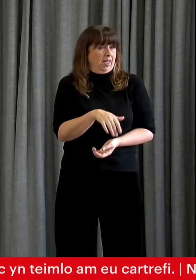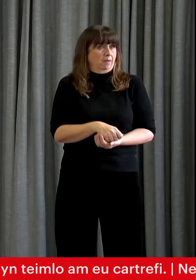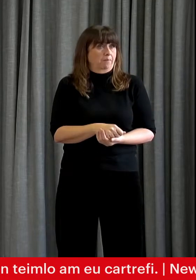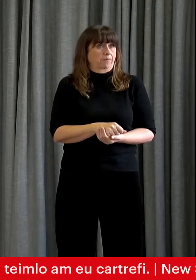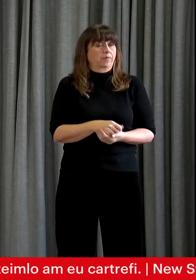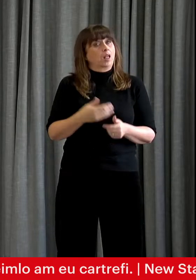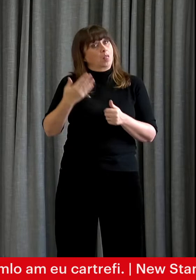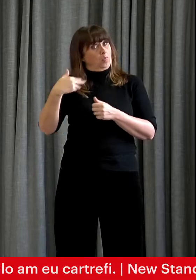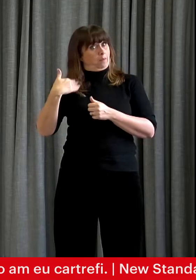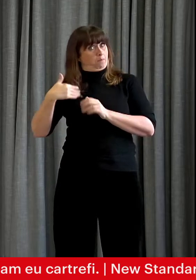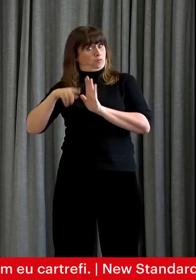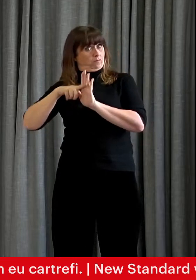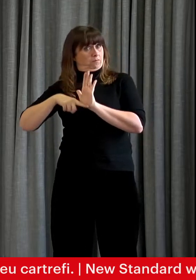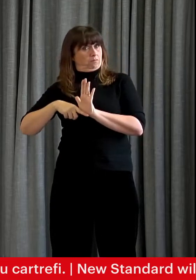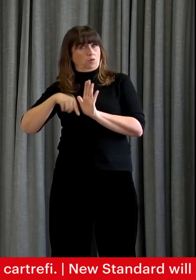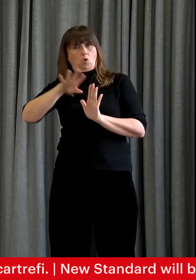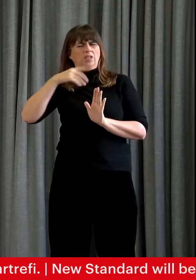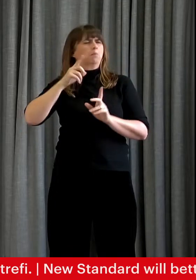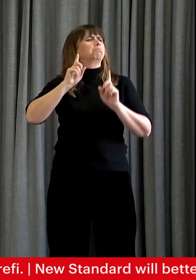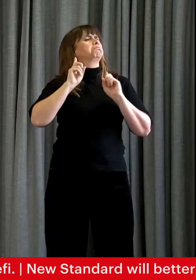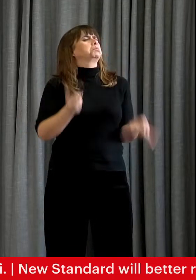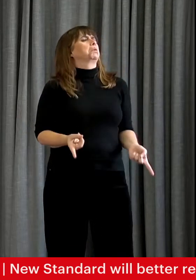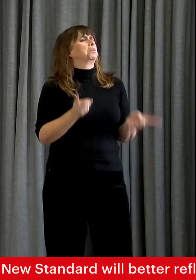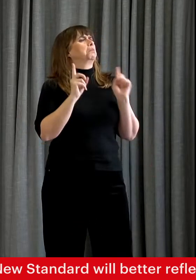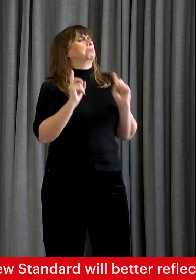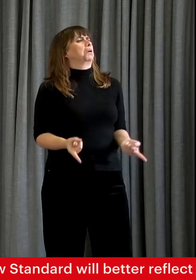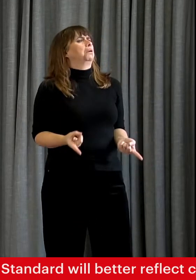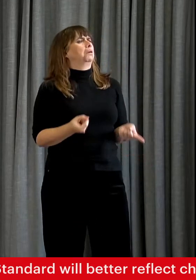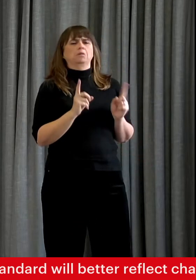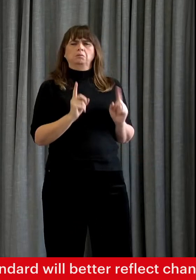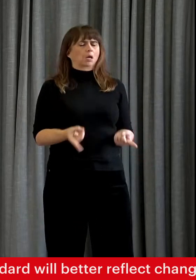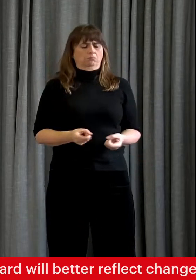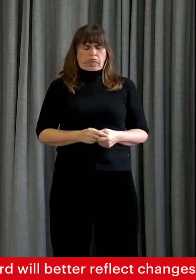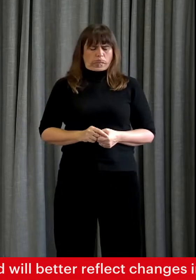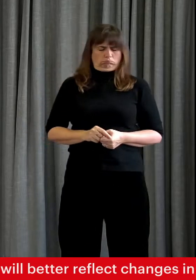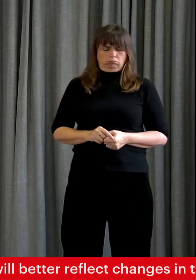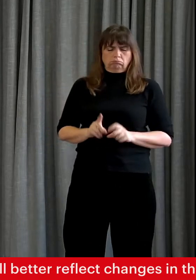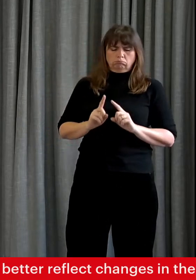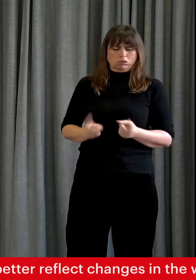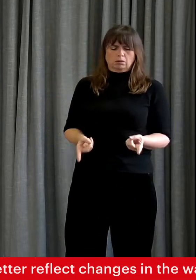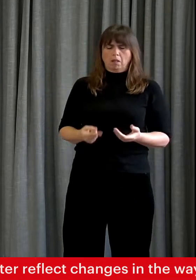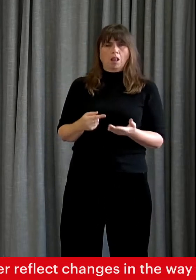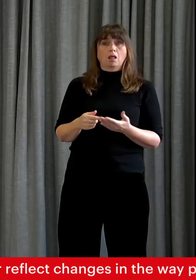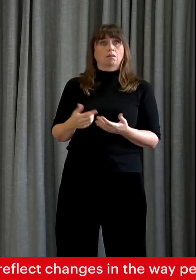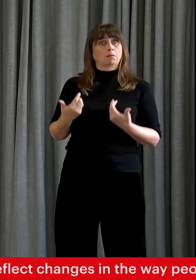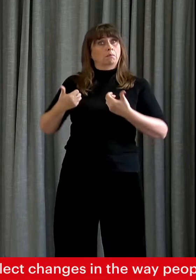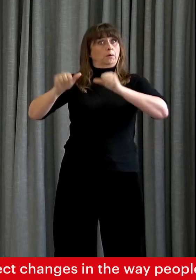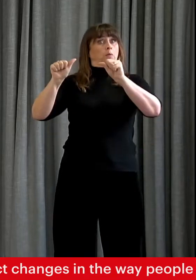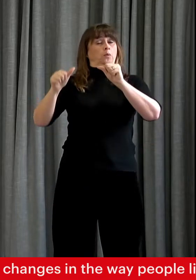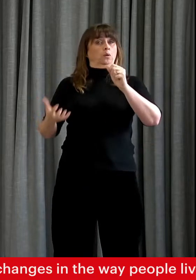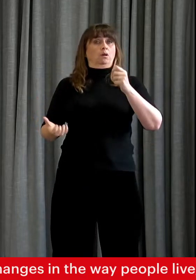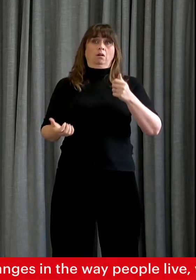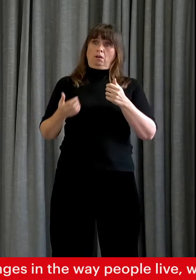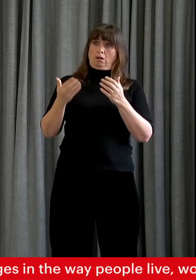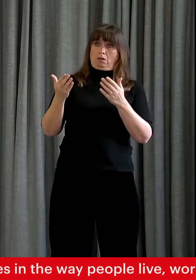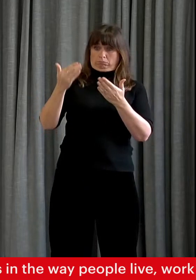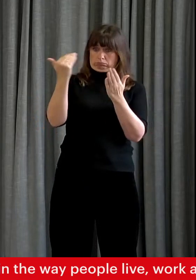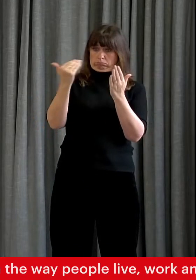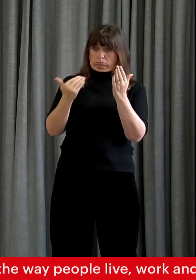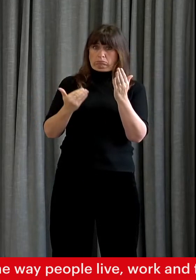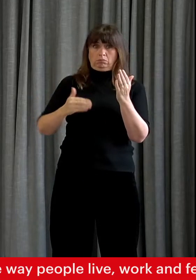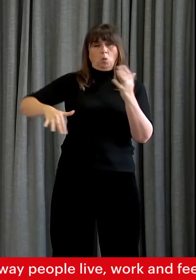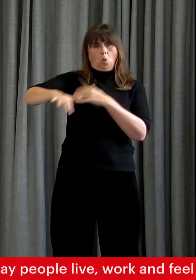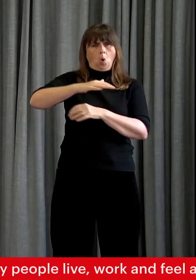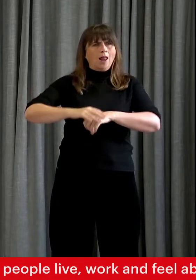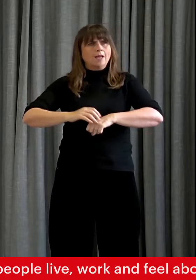Housing Quality Standard, everybody said we couldn't do it. Everybody was universally convinced we couldn't do it, but we have done it. We've done it because the